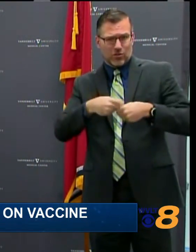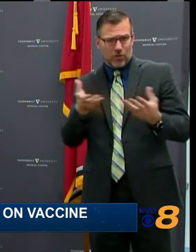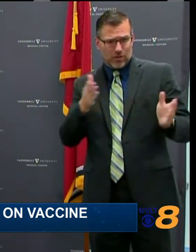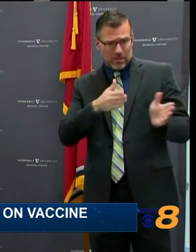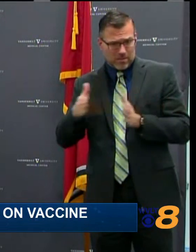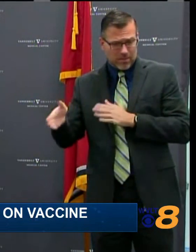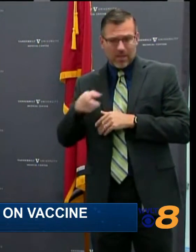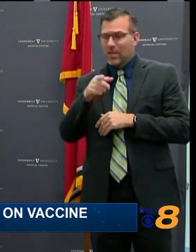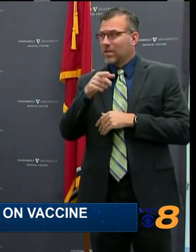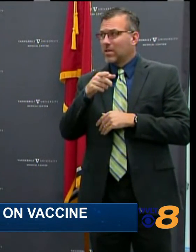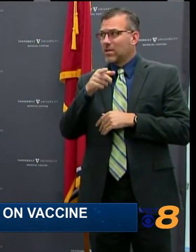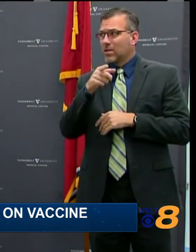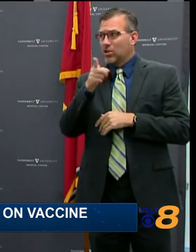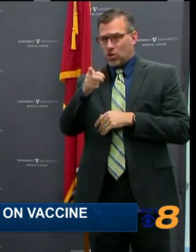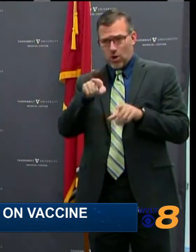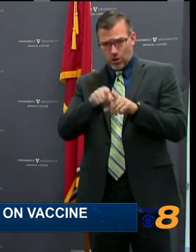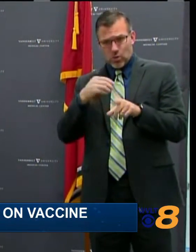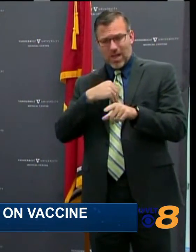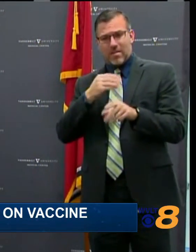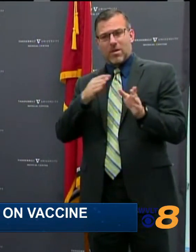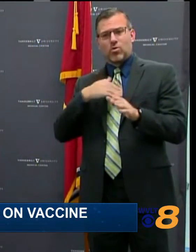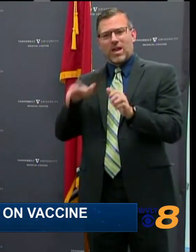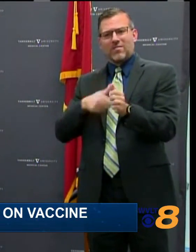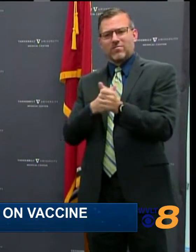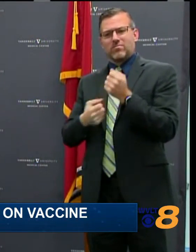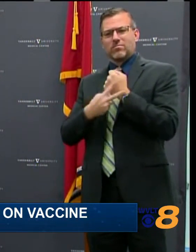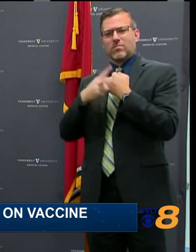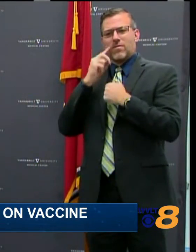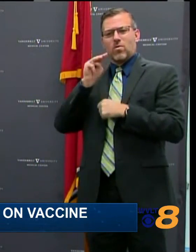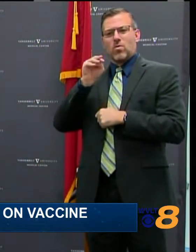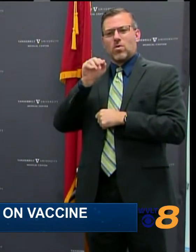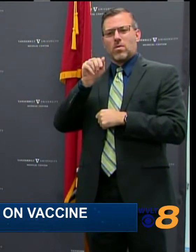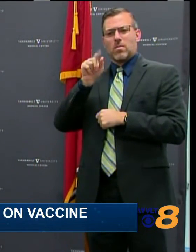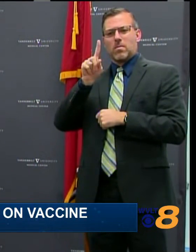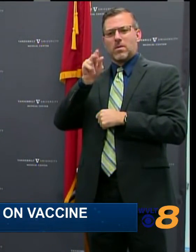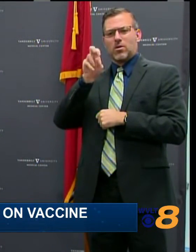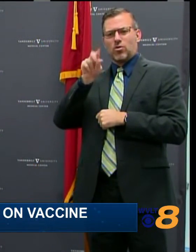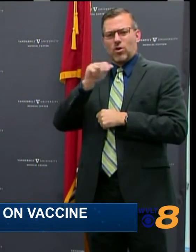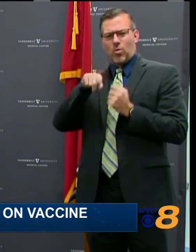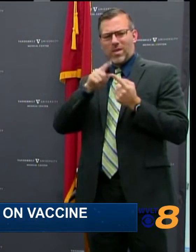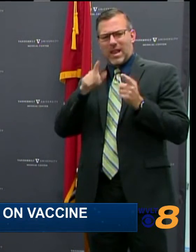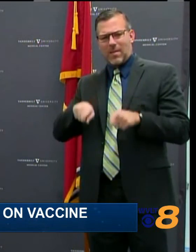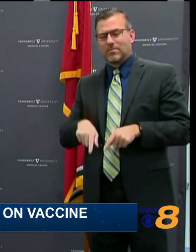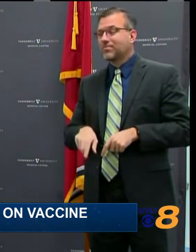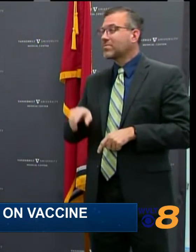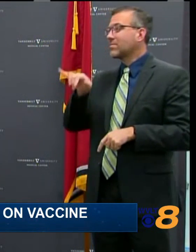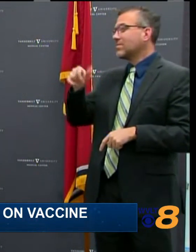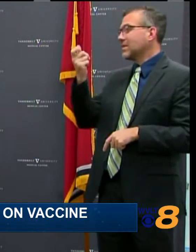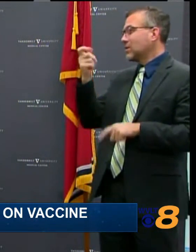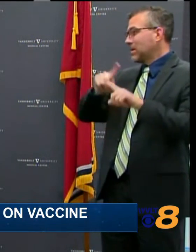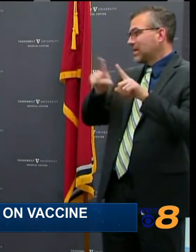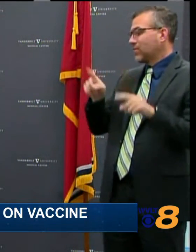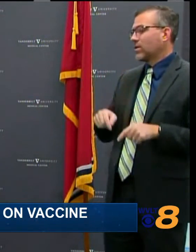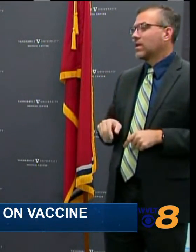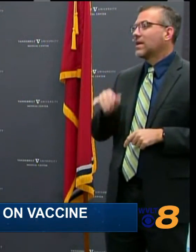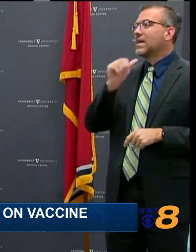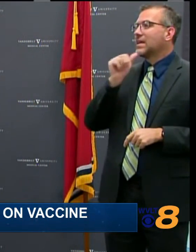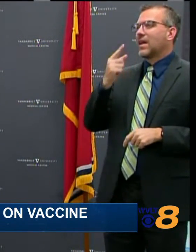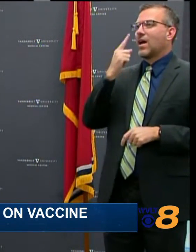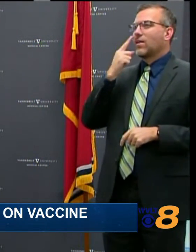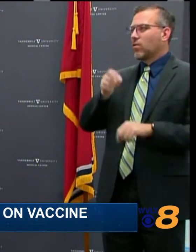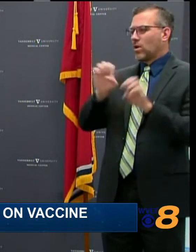also have ability for a reserve for the Moderna. When will that take place? So the reserve for the Moderna is a little bit different. It's not for